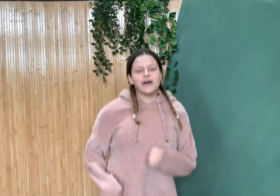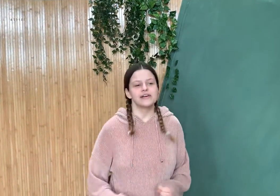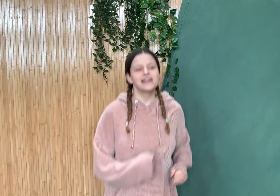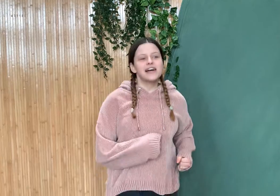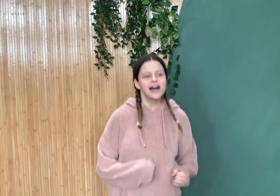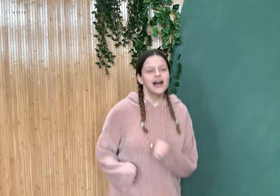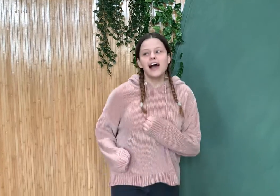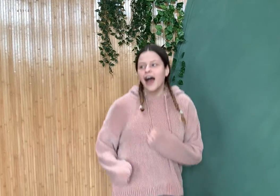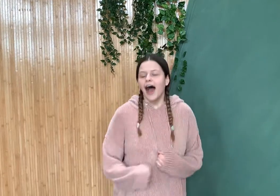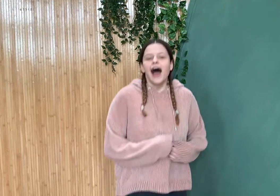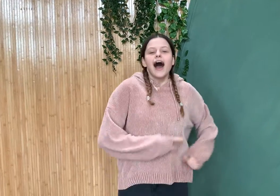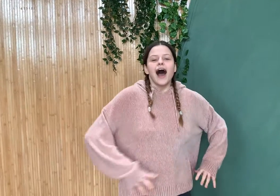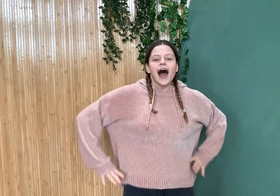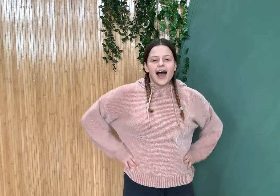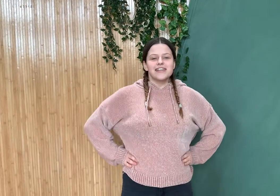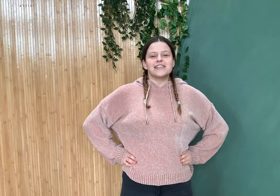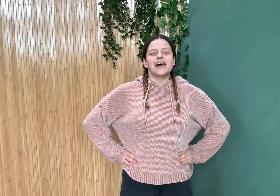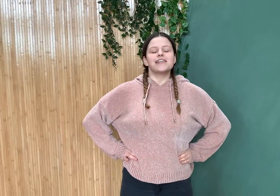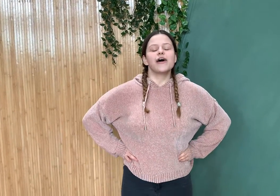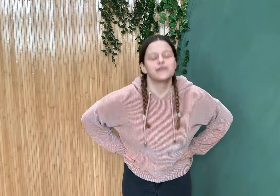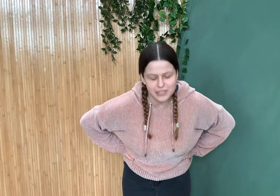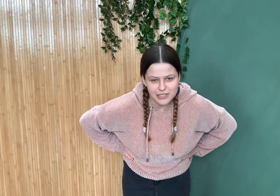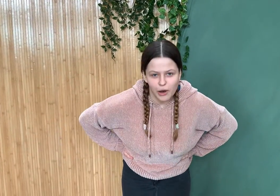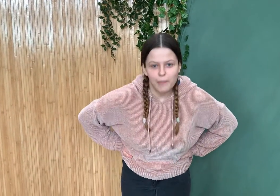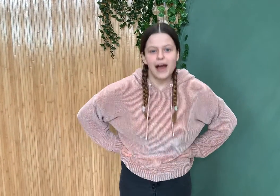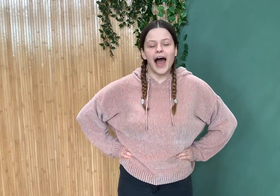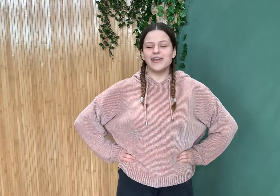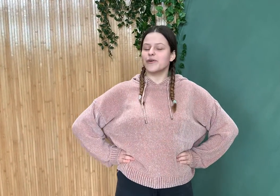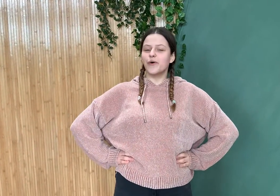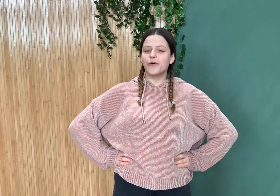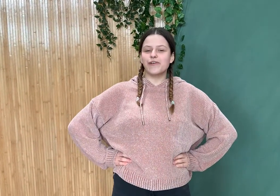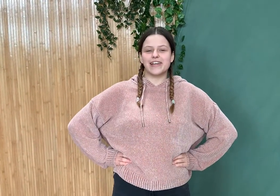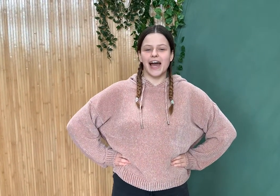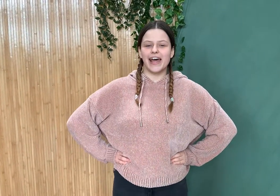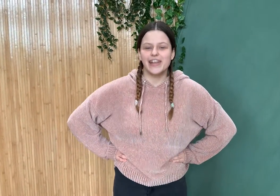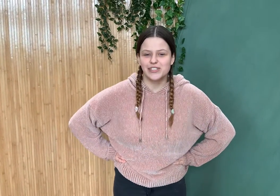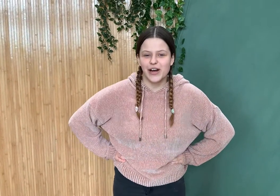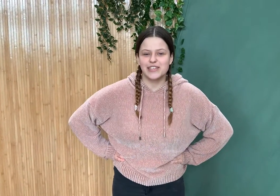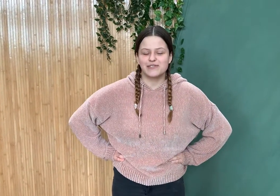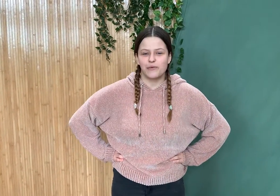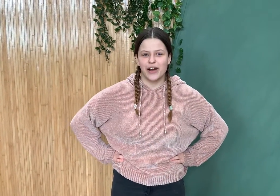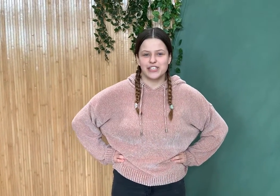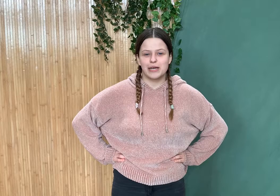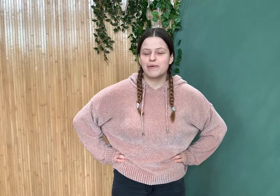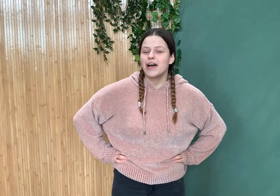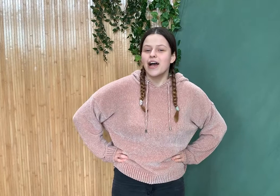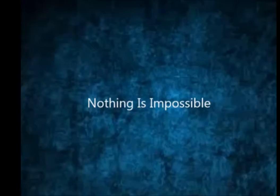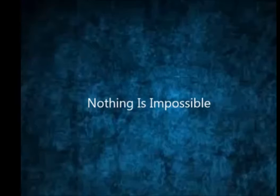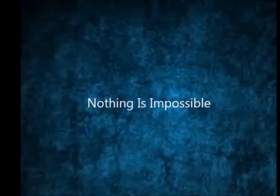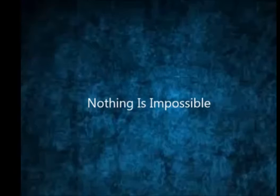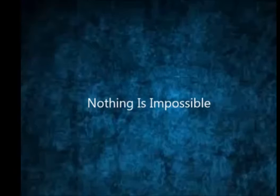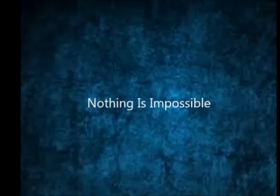down. And now you can stop, and you're all ready and energized for worship.